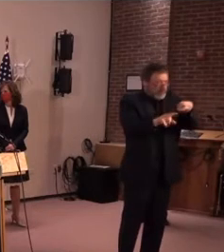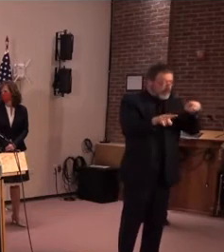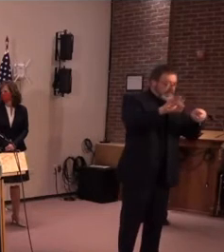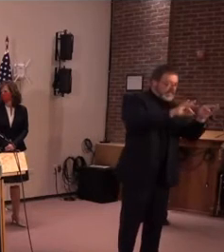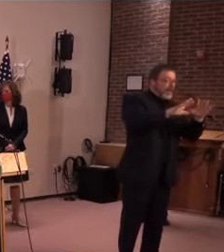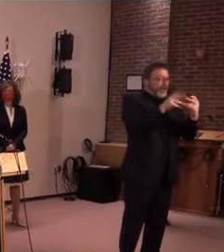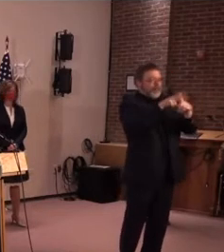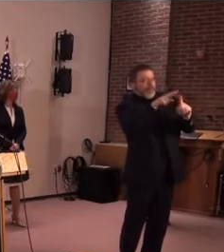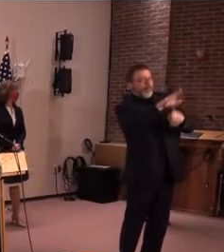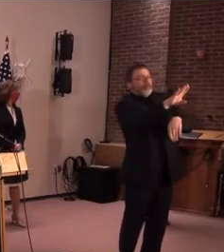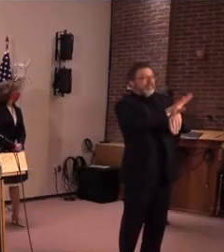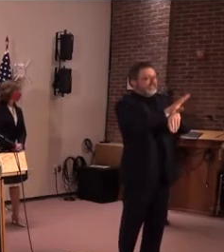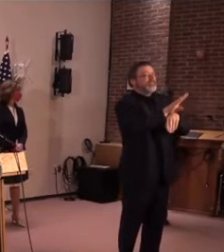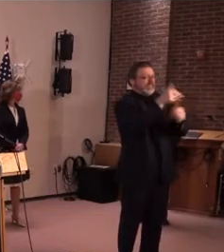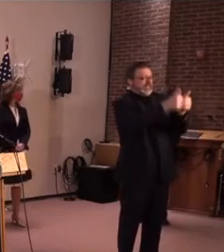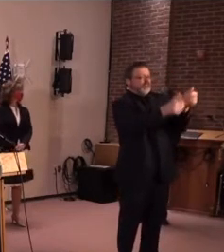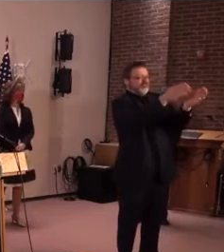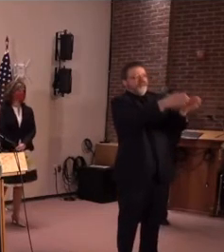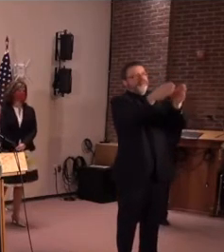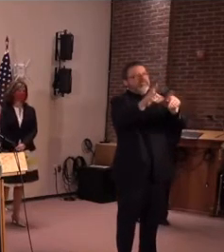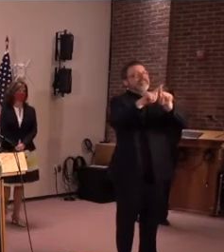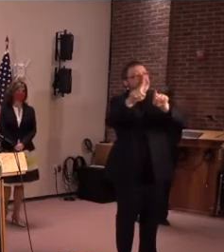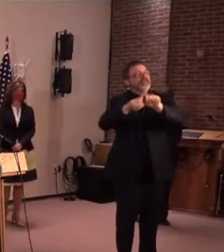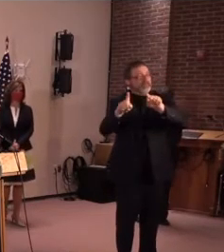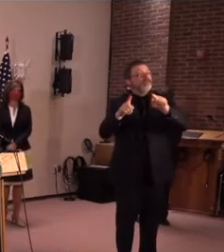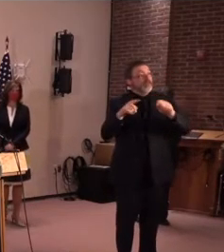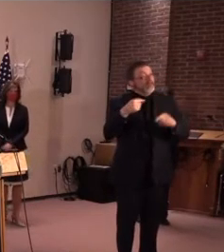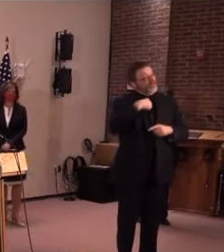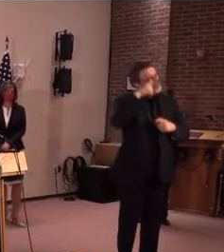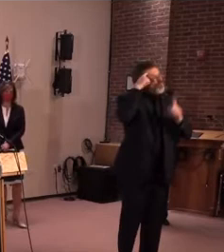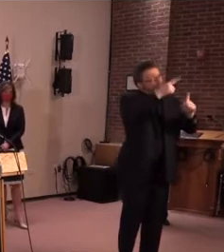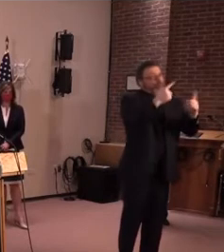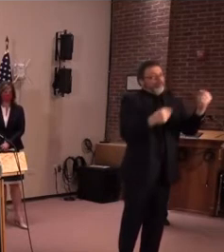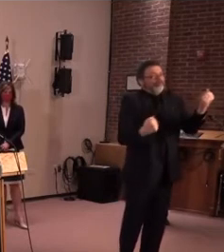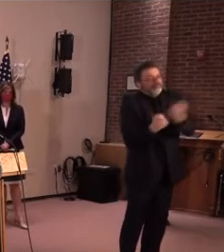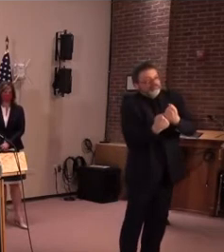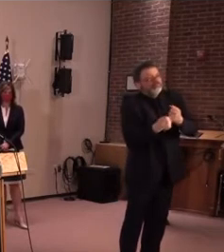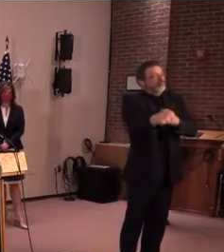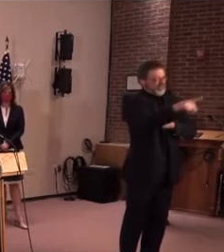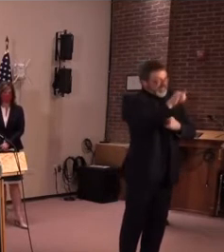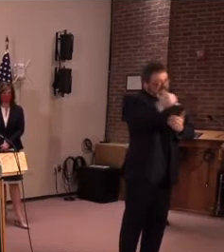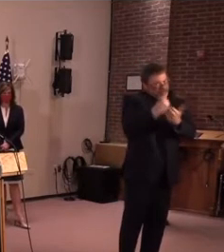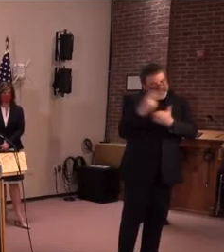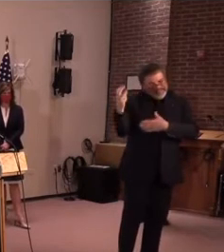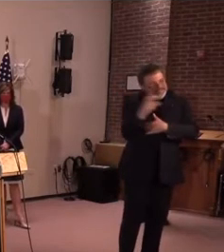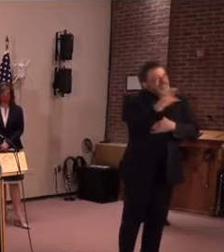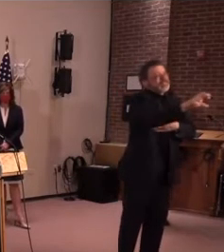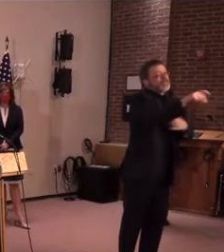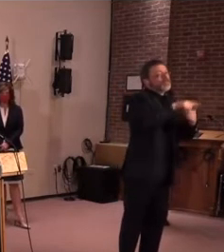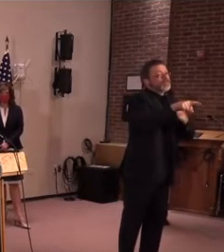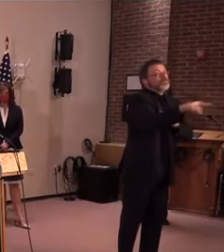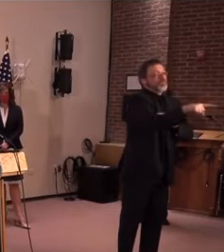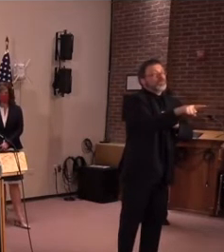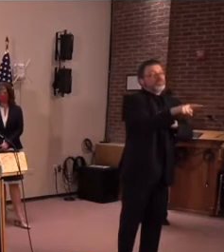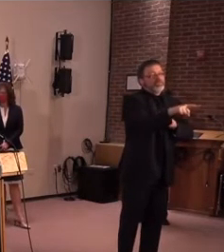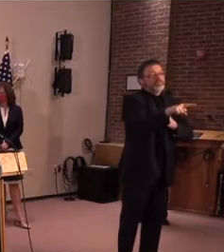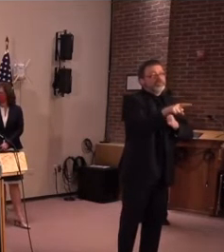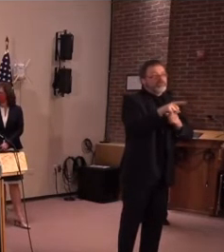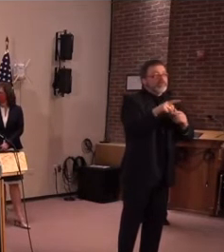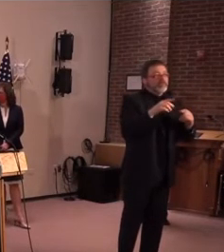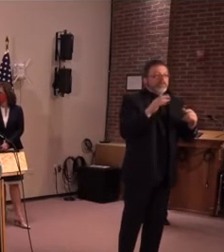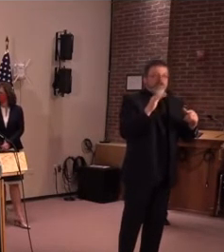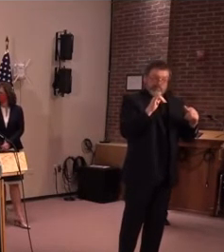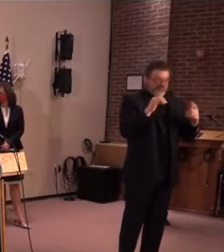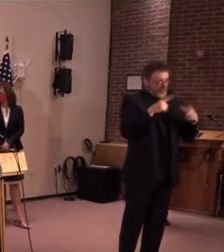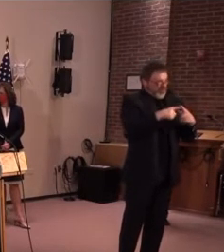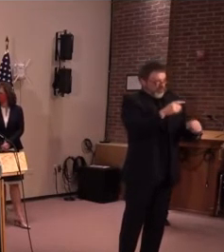ensuring Vermont businesses have the support they need to make the right decisions for their recovery. In addition to